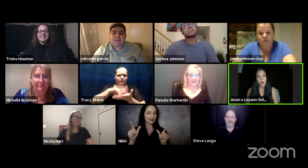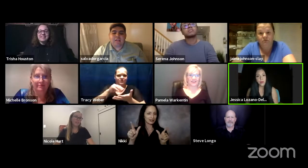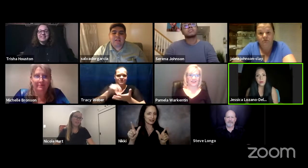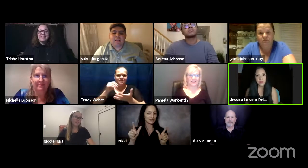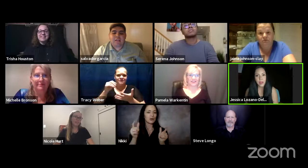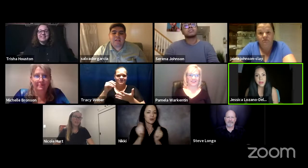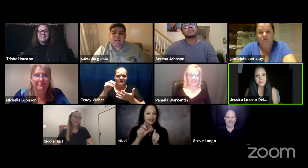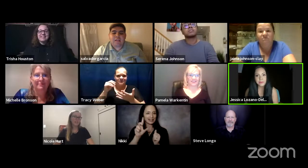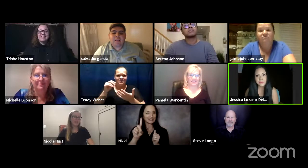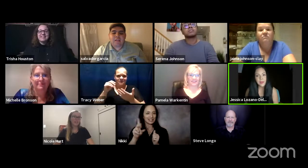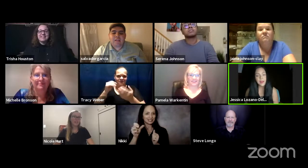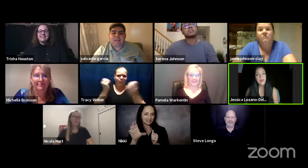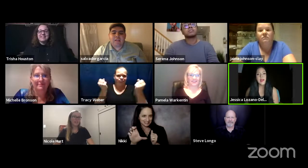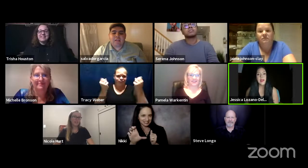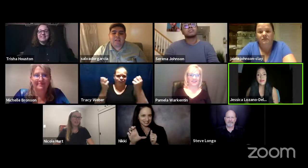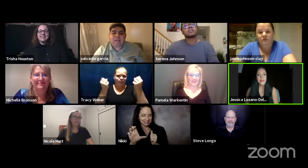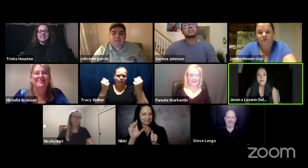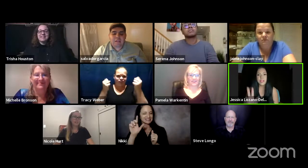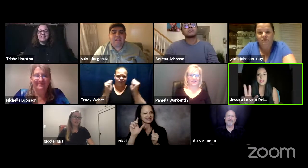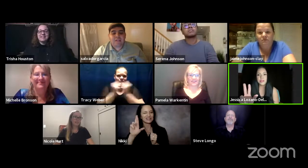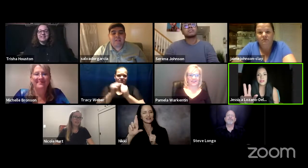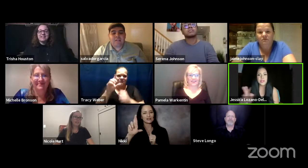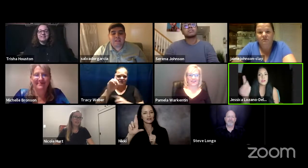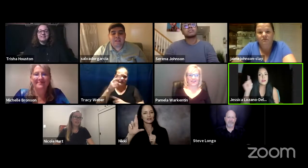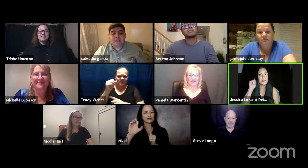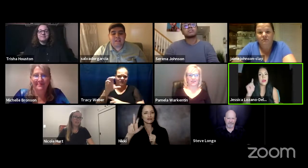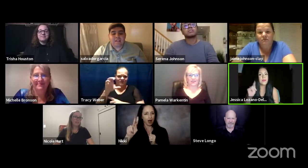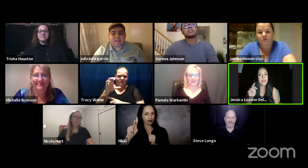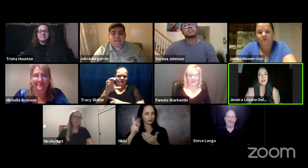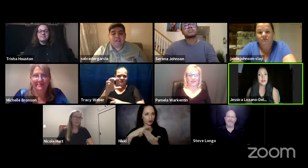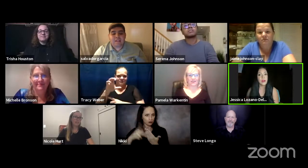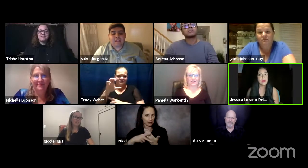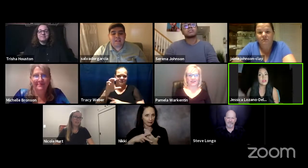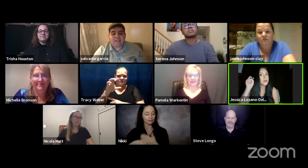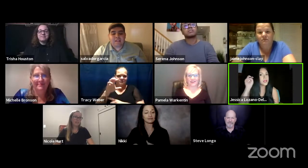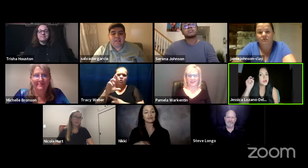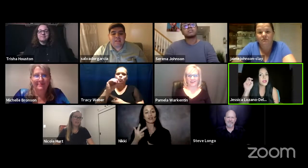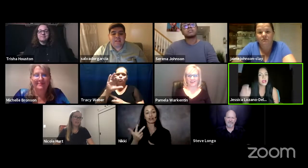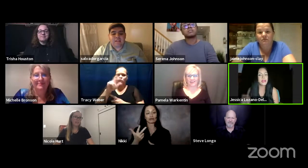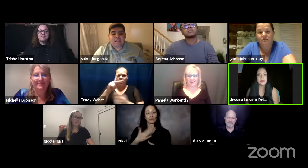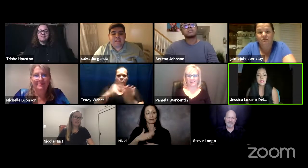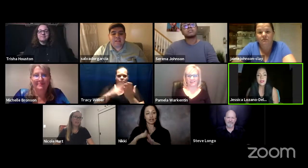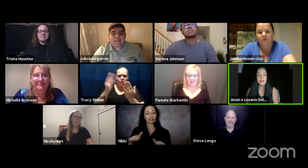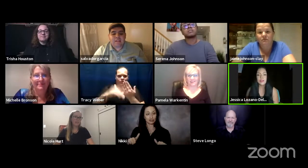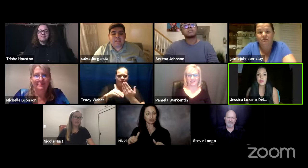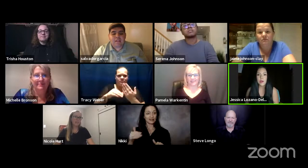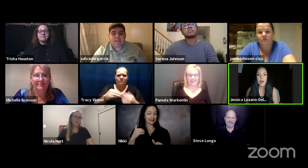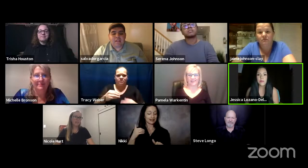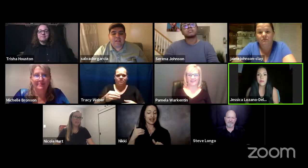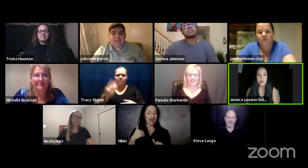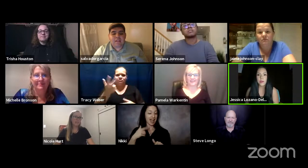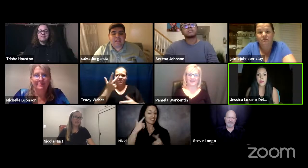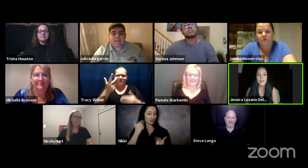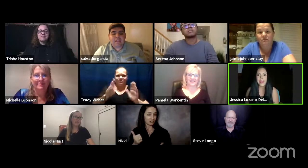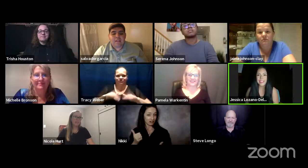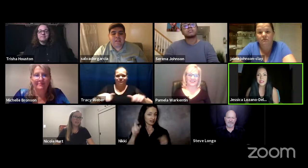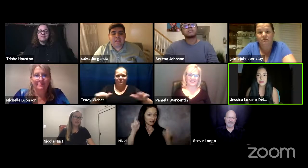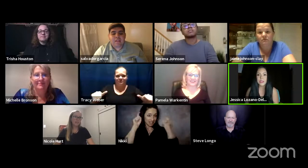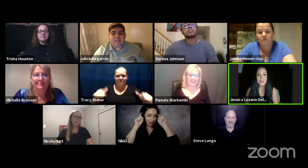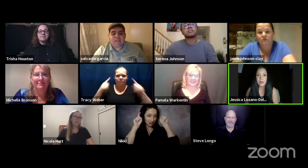ROCK program. I have 3 children who have a hearing loss. They wear hearing aids. So I frequent Valley Children's a